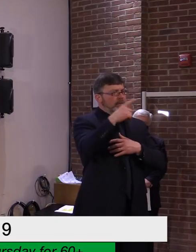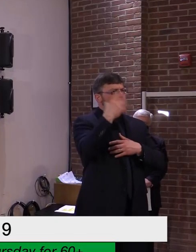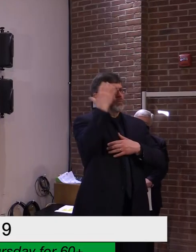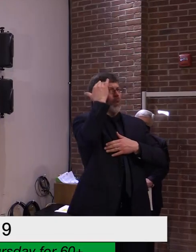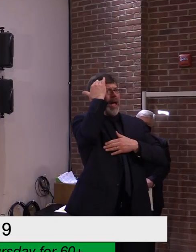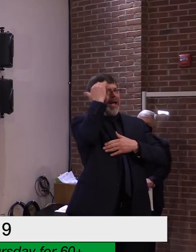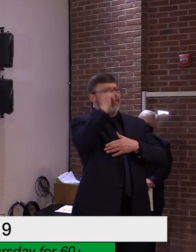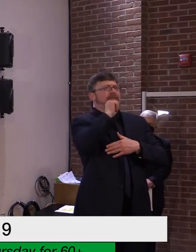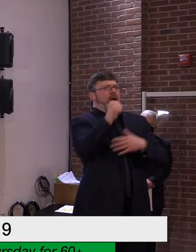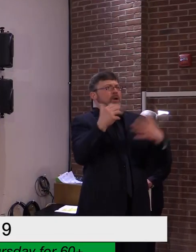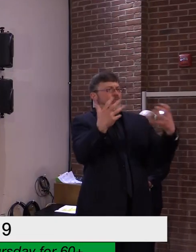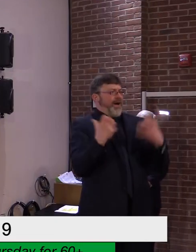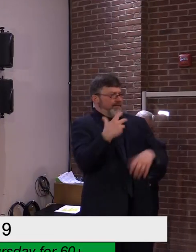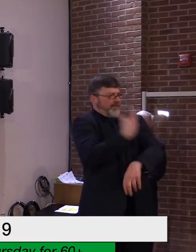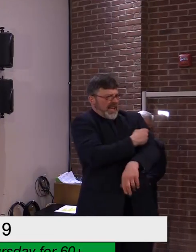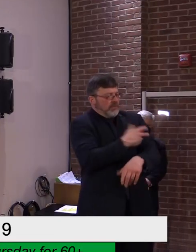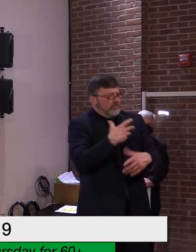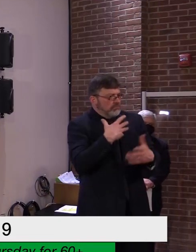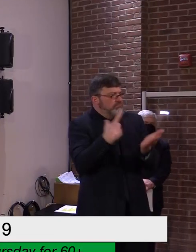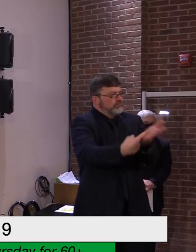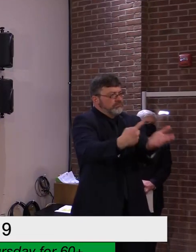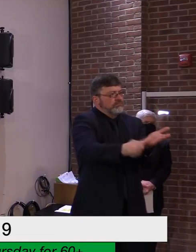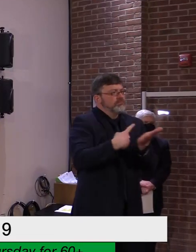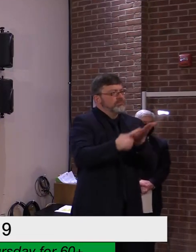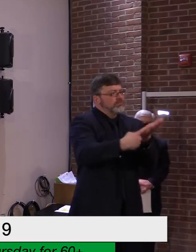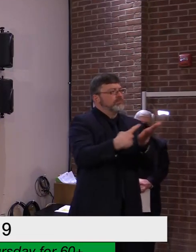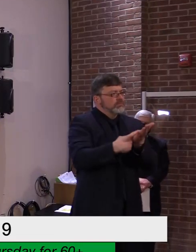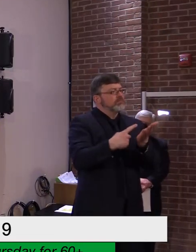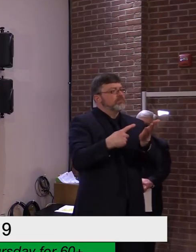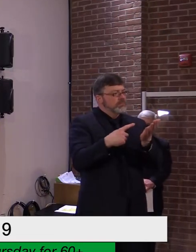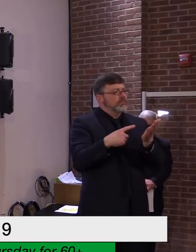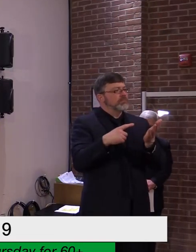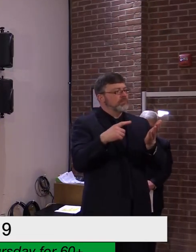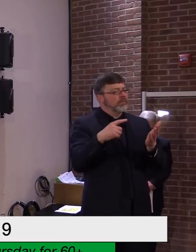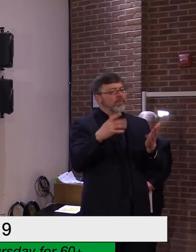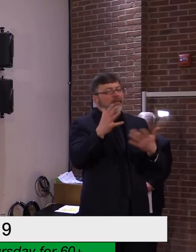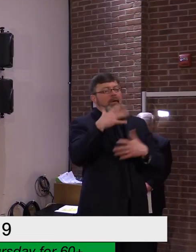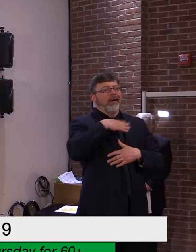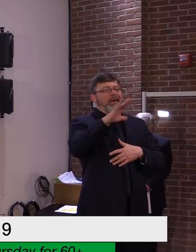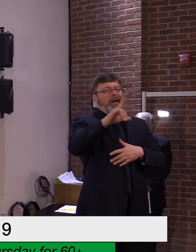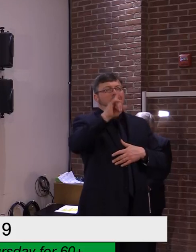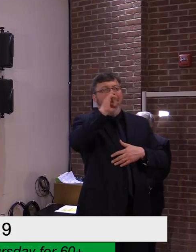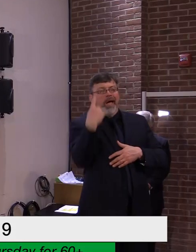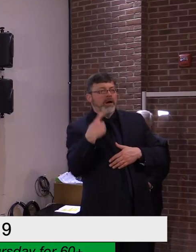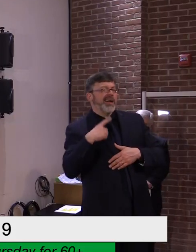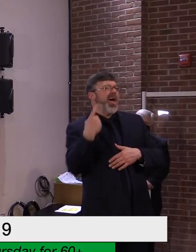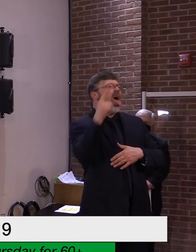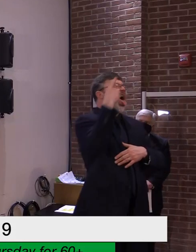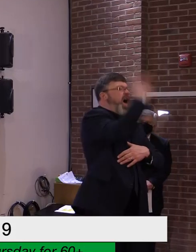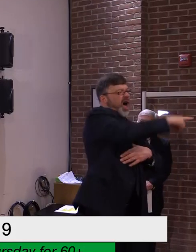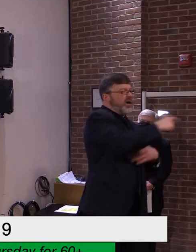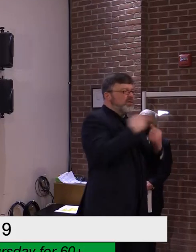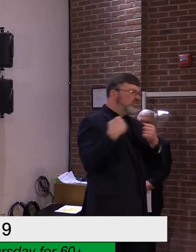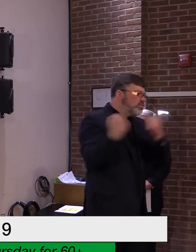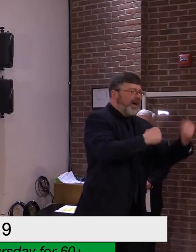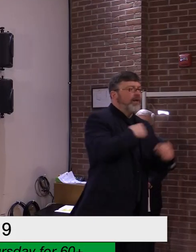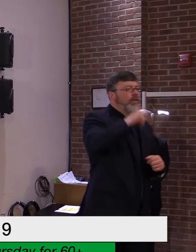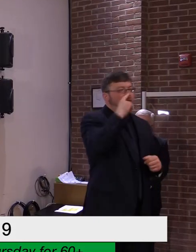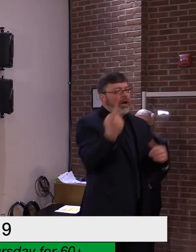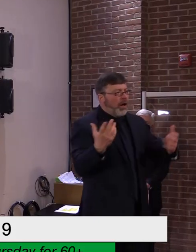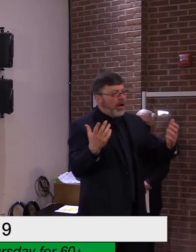have to go out of my way. I have to go set up an appointment here or there. So as we start thinking about our high school students, our college